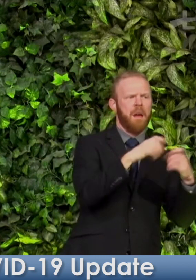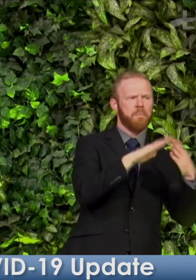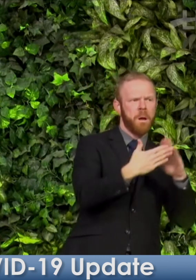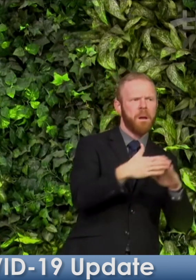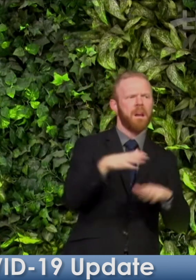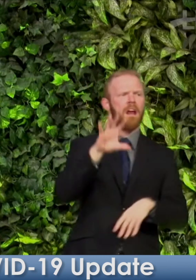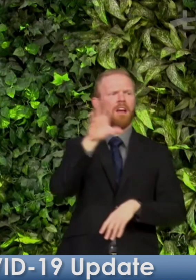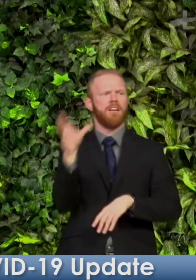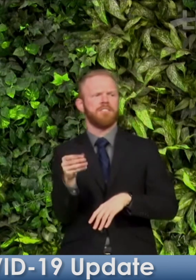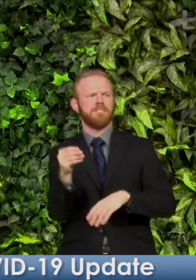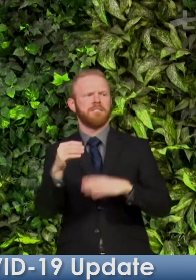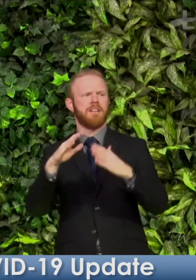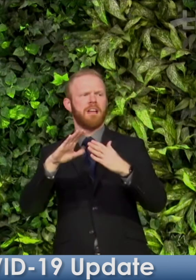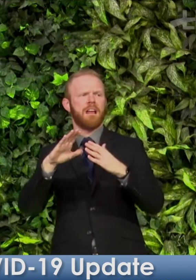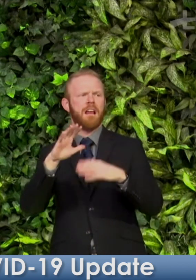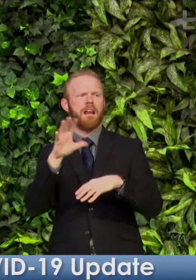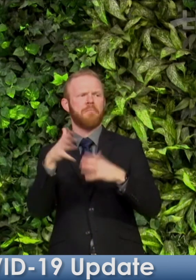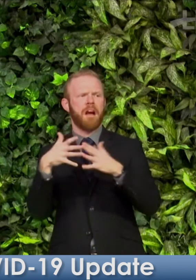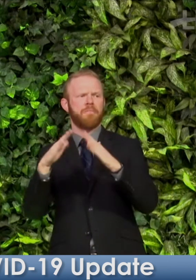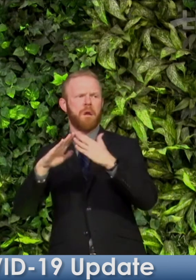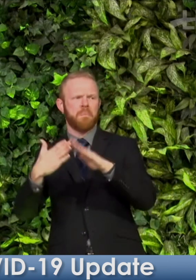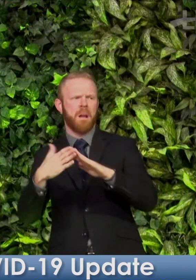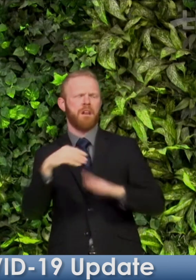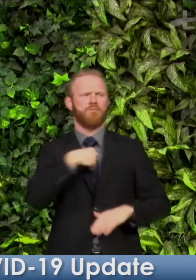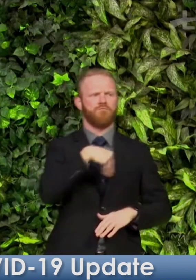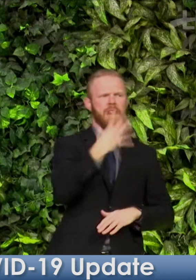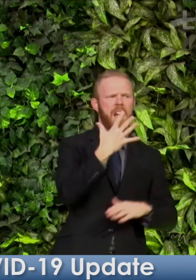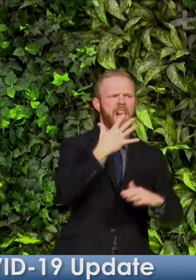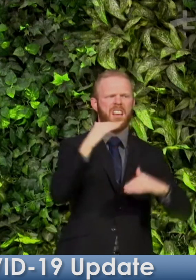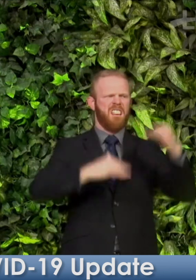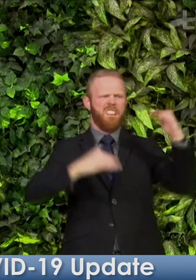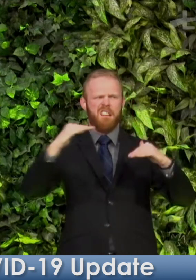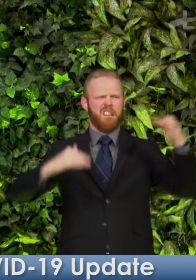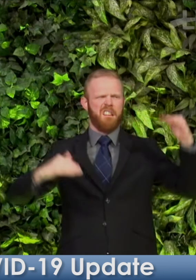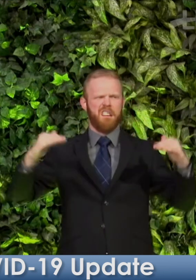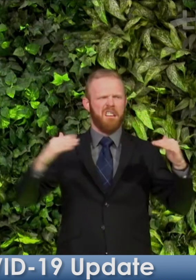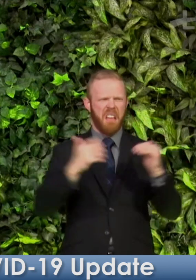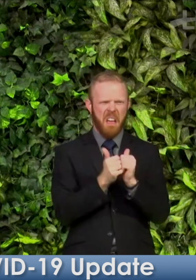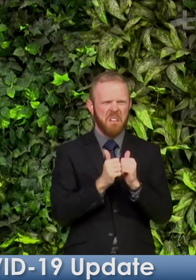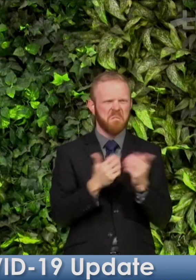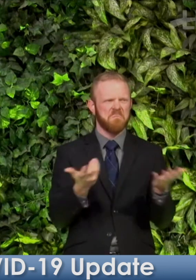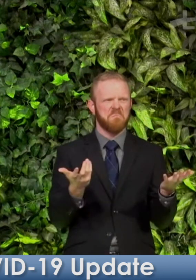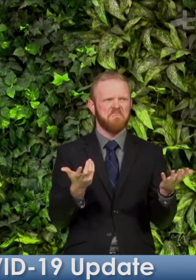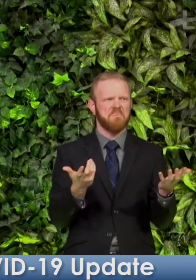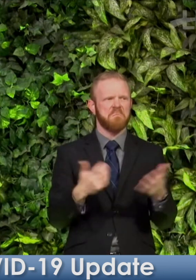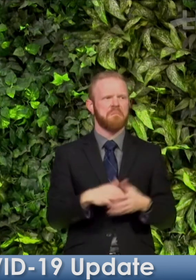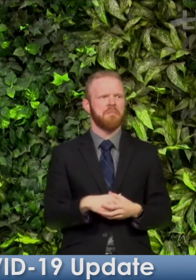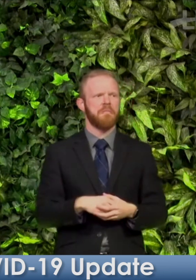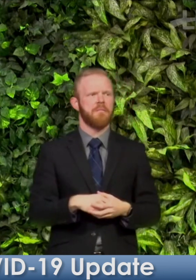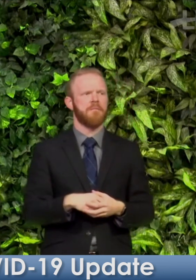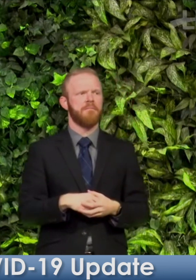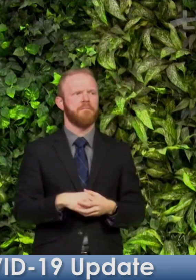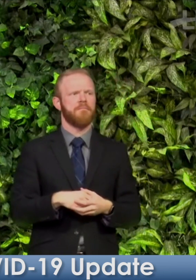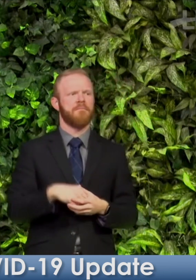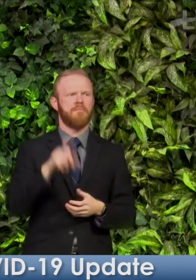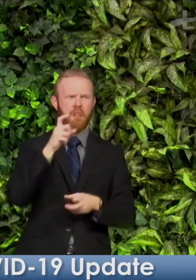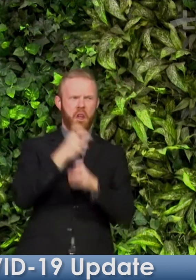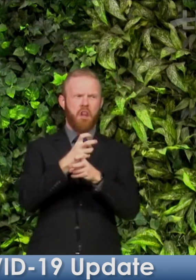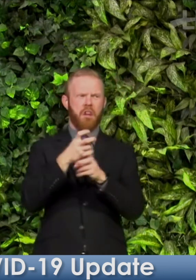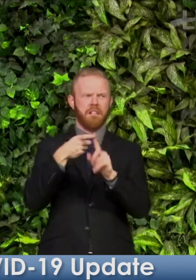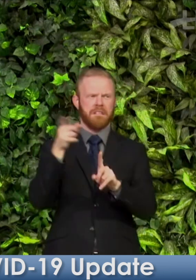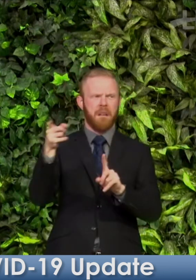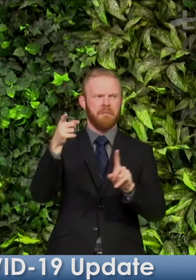happening, and how hard it is for you to get from the federal government enough vaccines to satisfy the